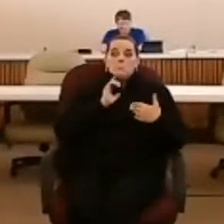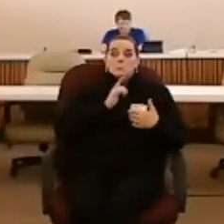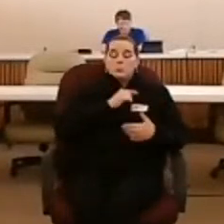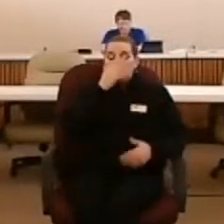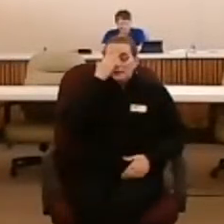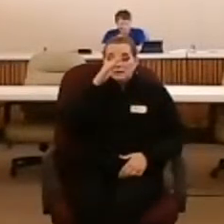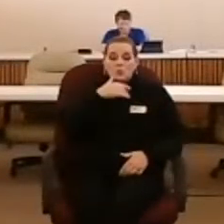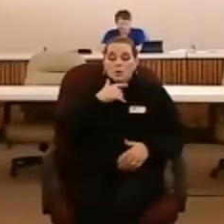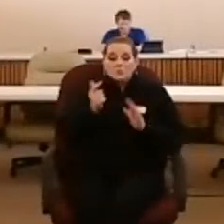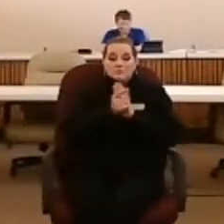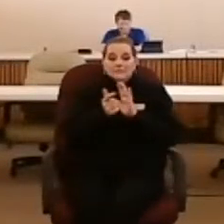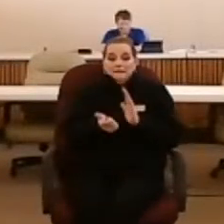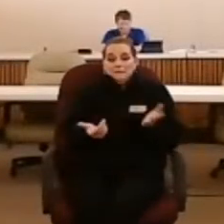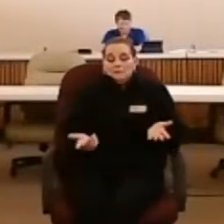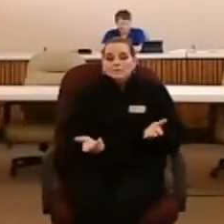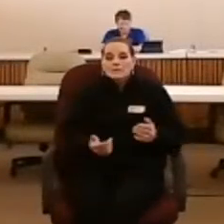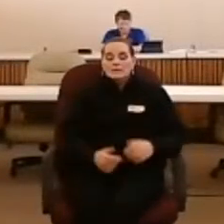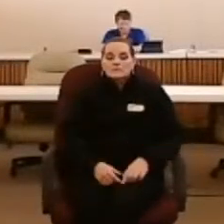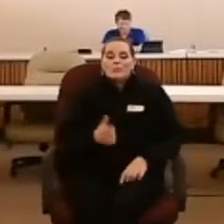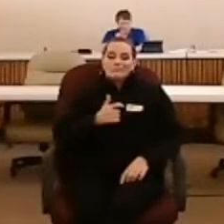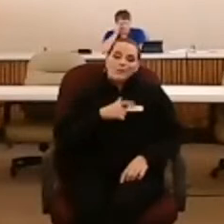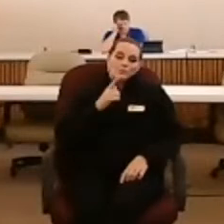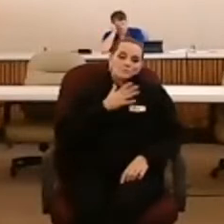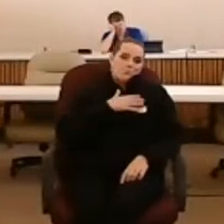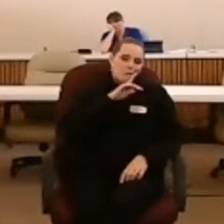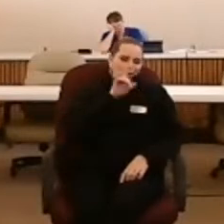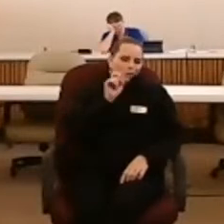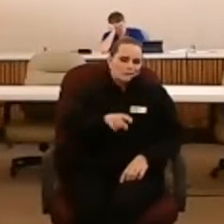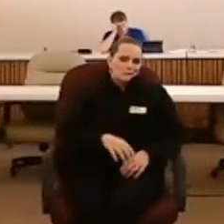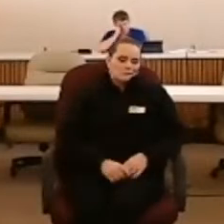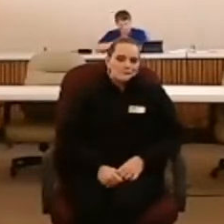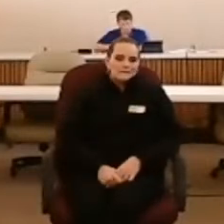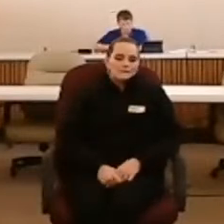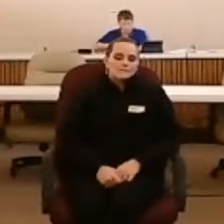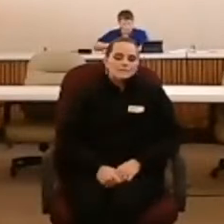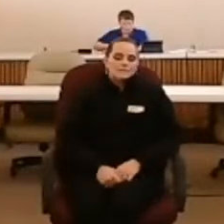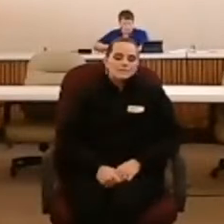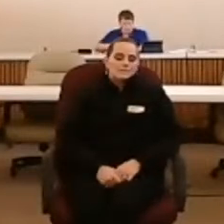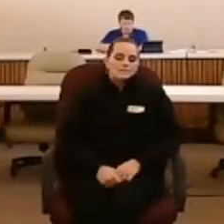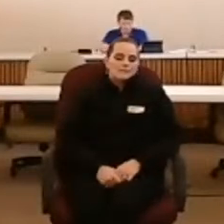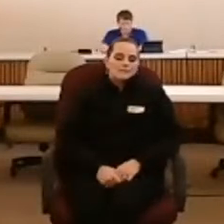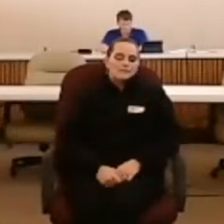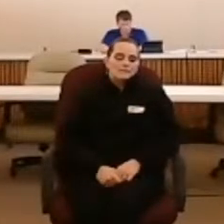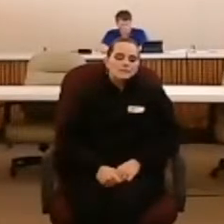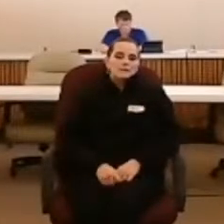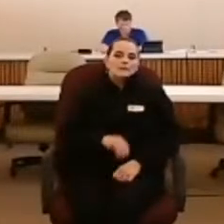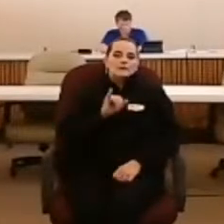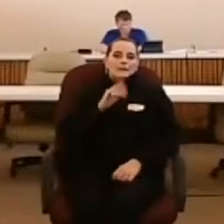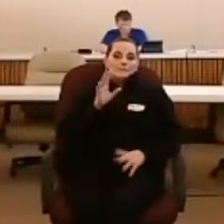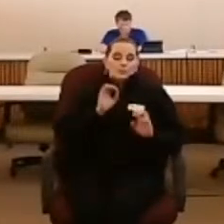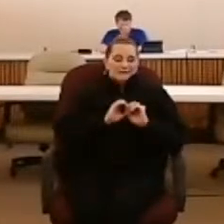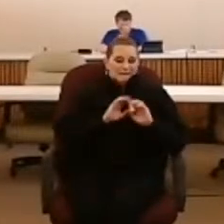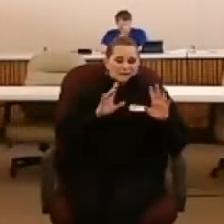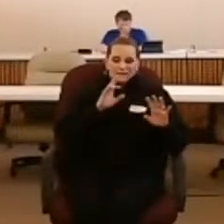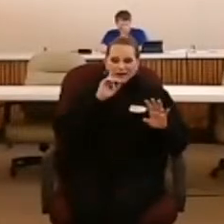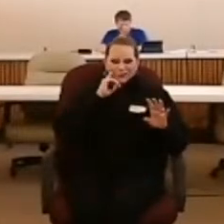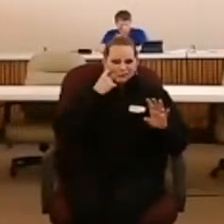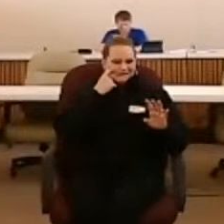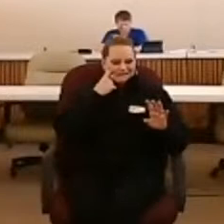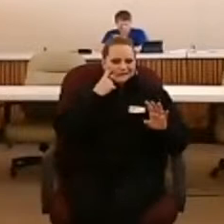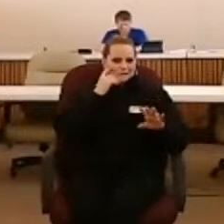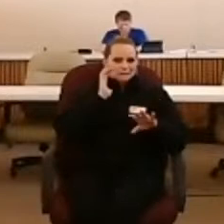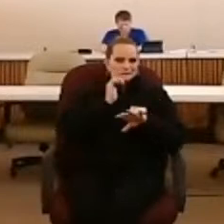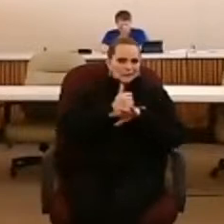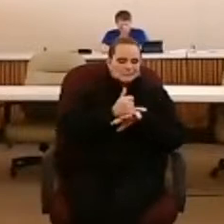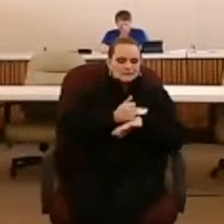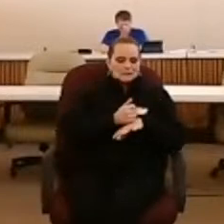necessarily. So that was a question. And had you guys, you clarified it recently or established it or